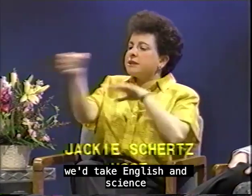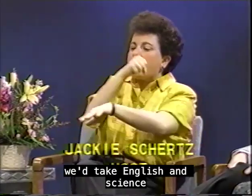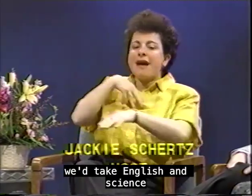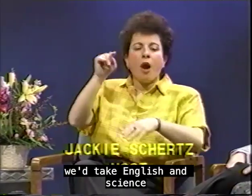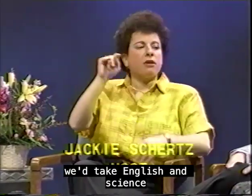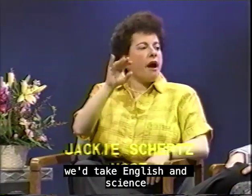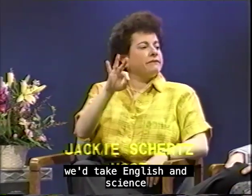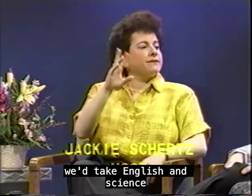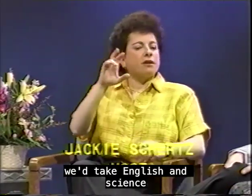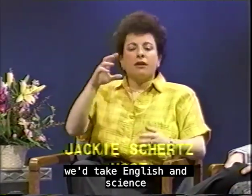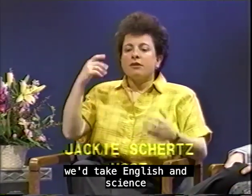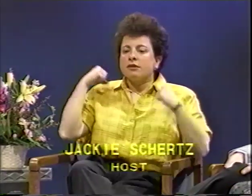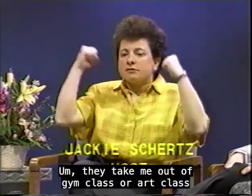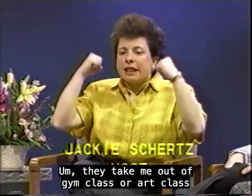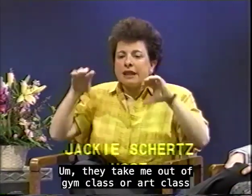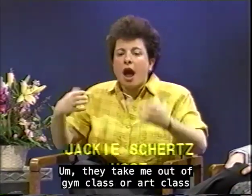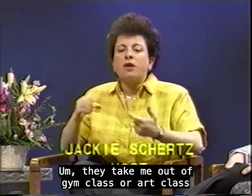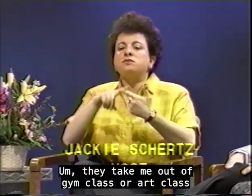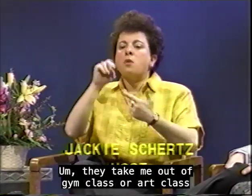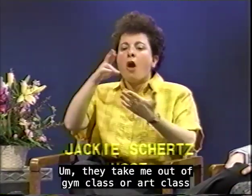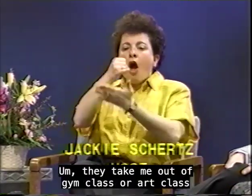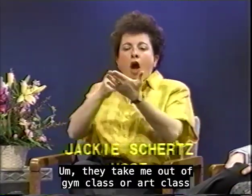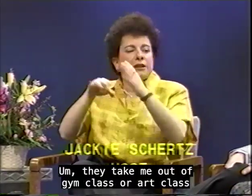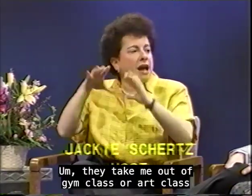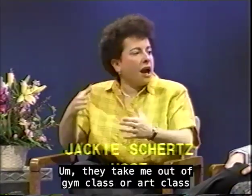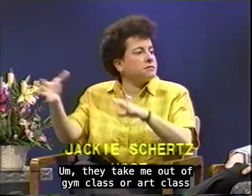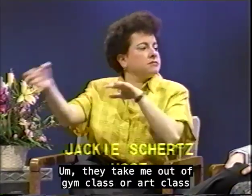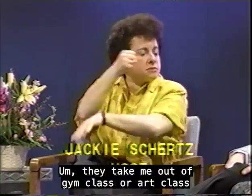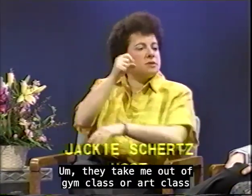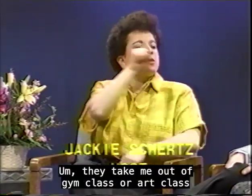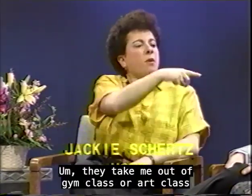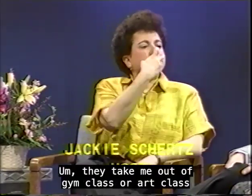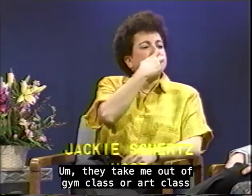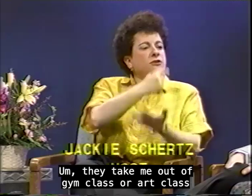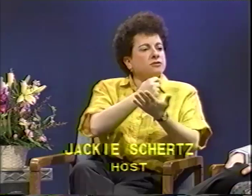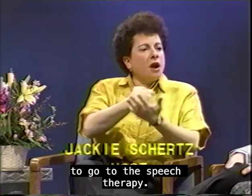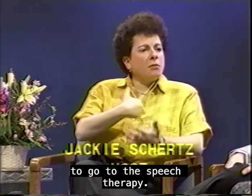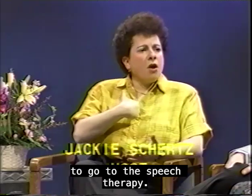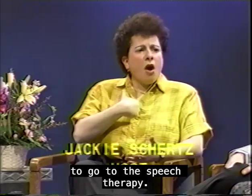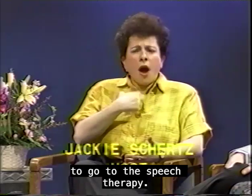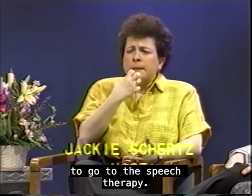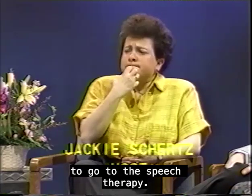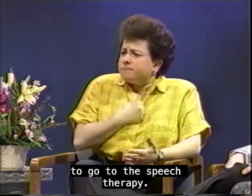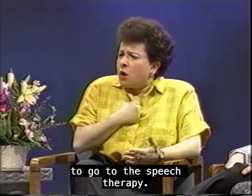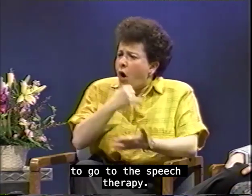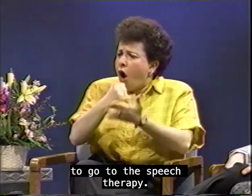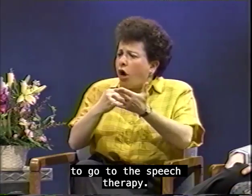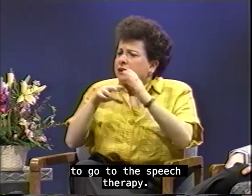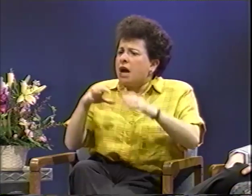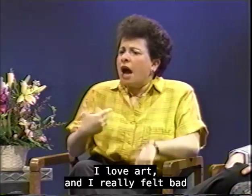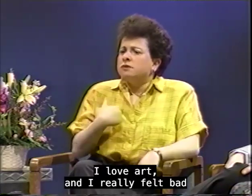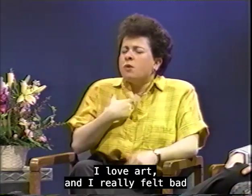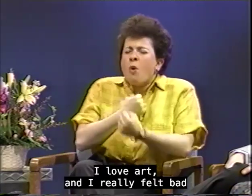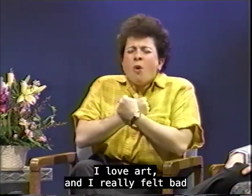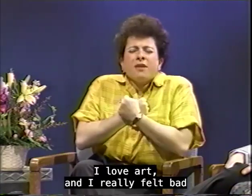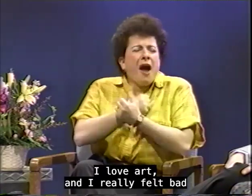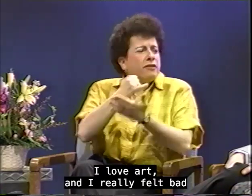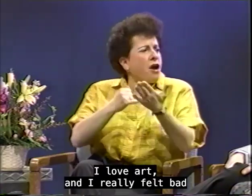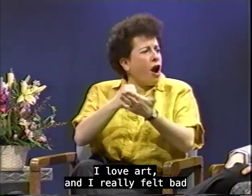and so forth. They'd take me out of gym class or art class to go to the speech therapy. I love art,